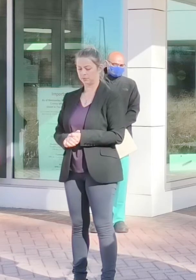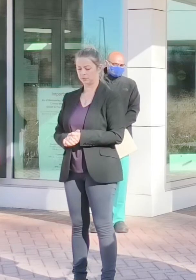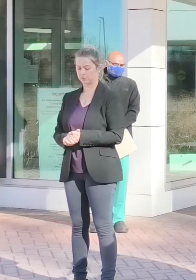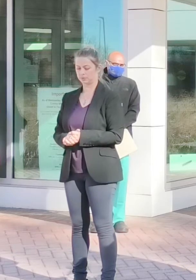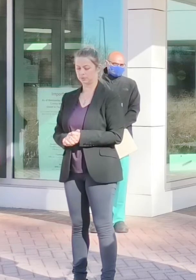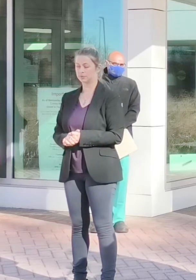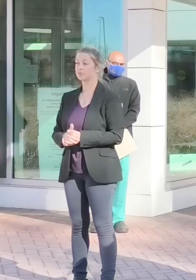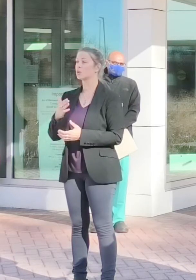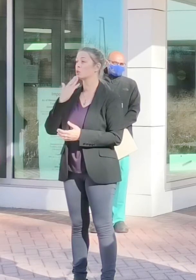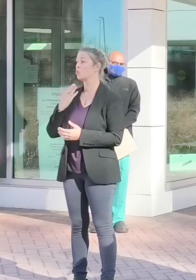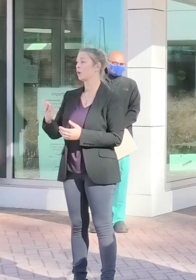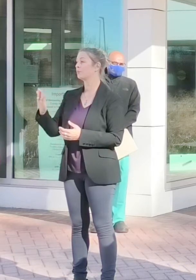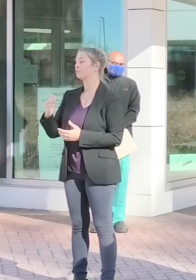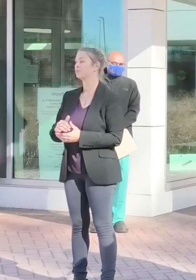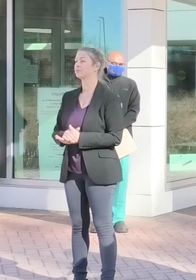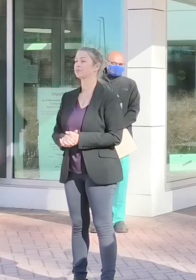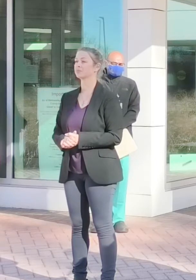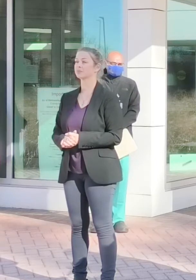Good morning.